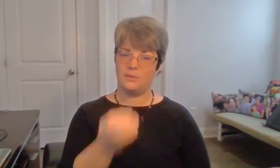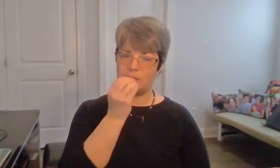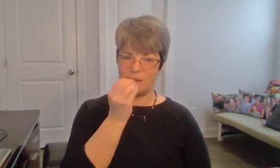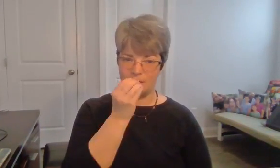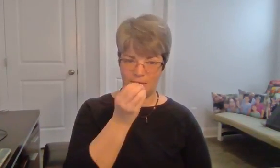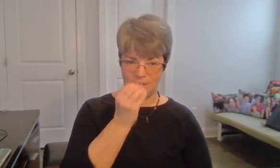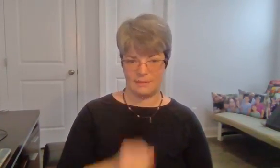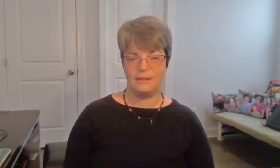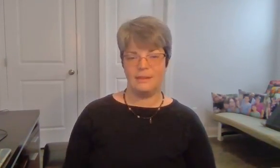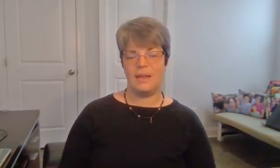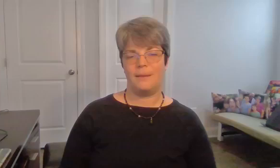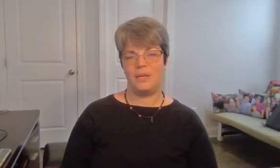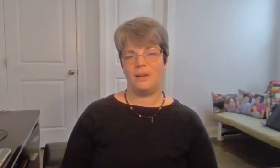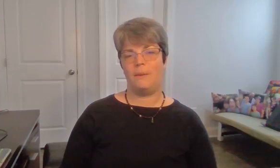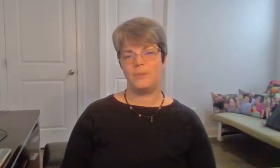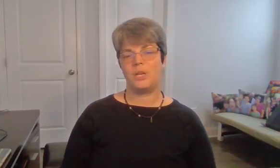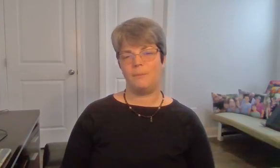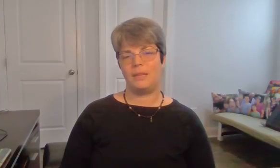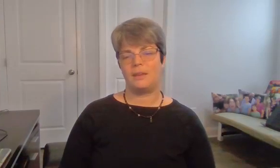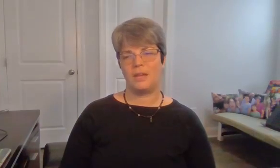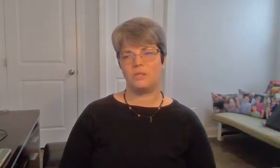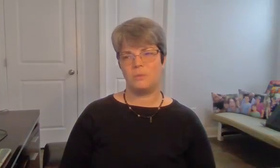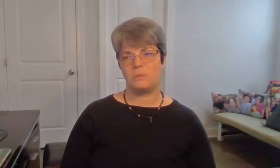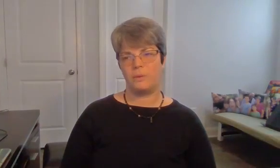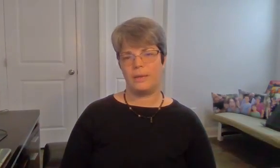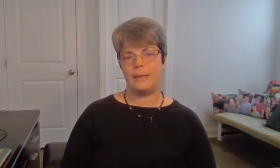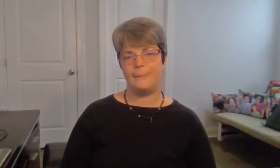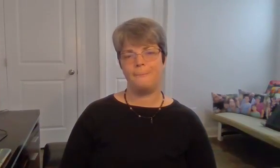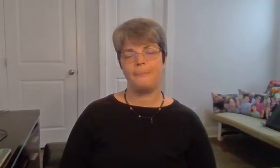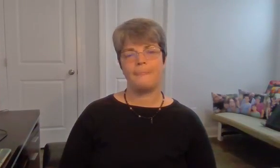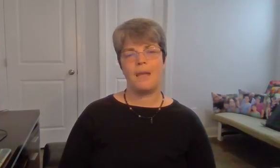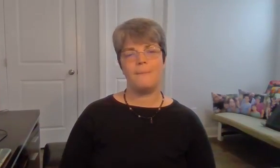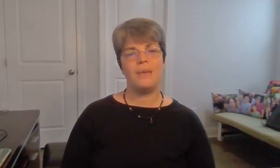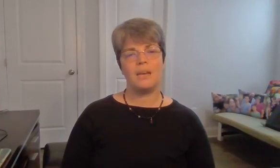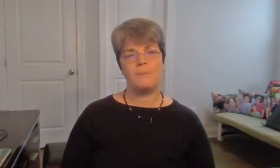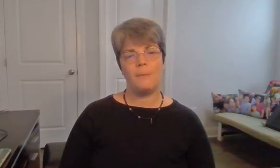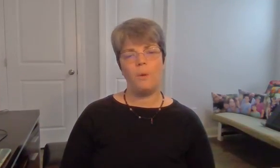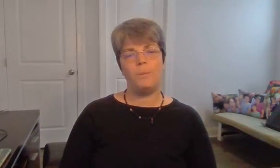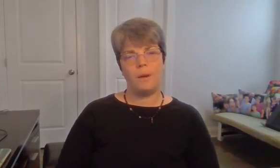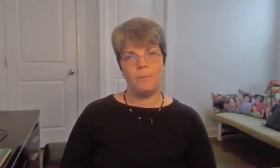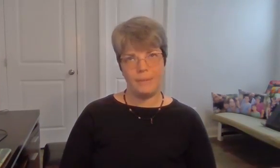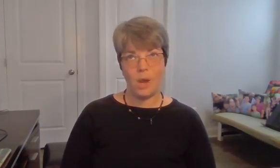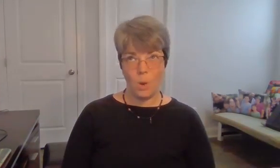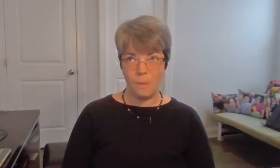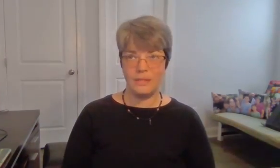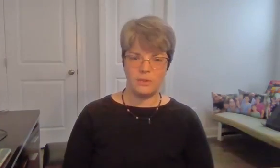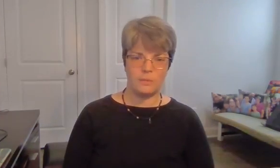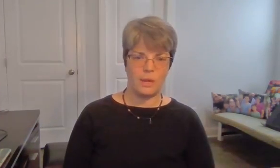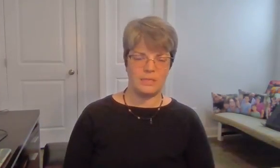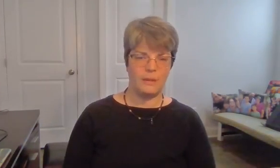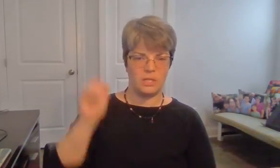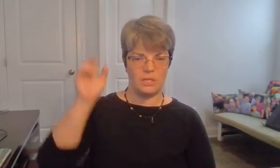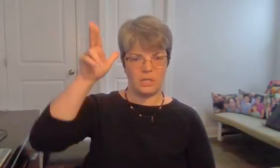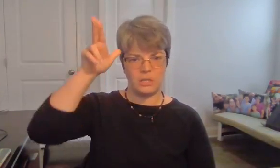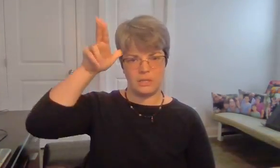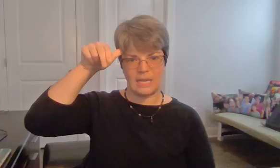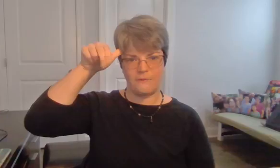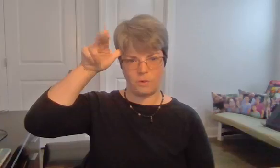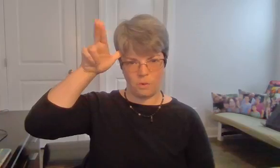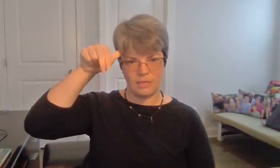sign eat. It'll help the child make the connection much more quickly. And be open to those approximations. So the sign for horse, again,